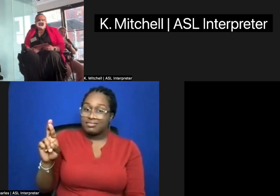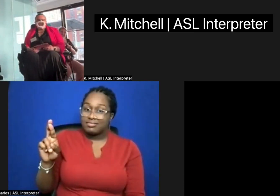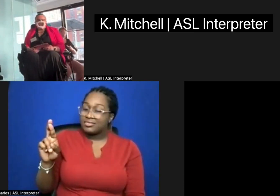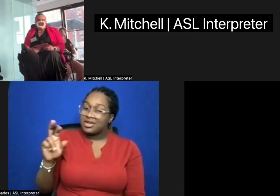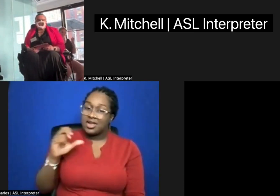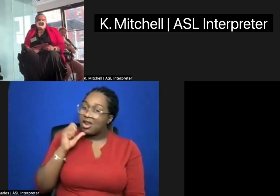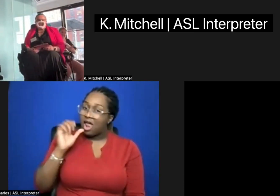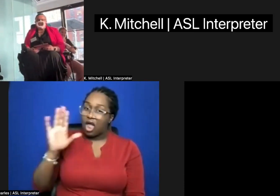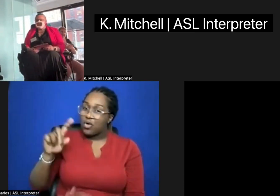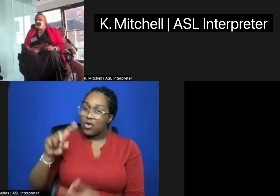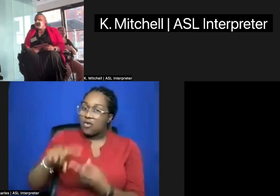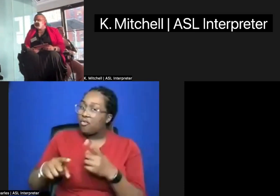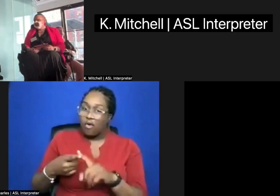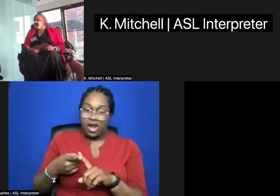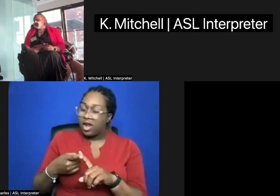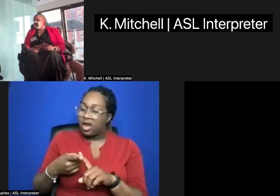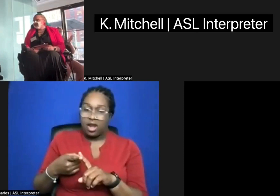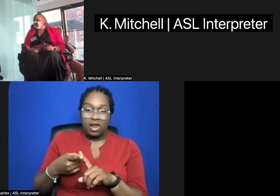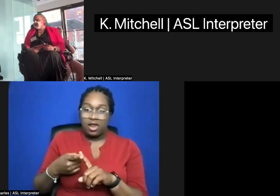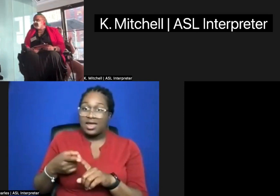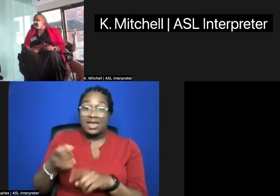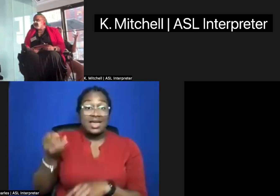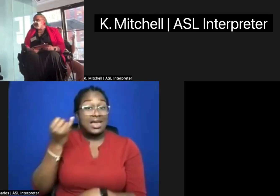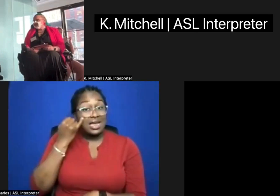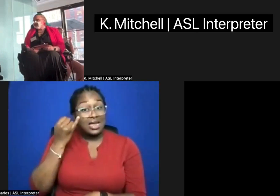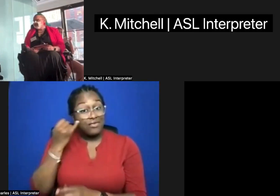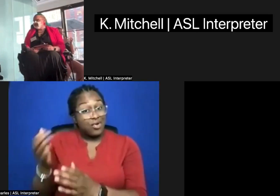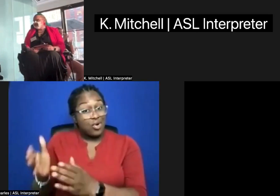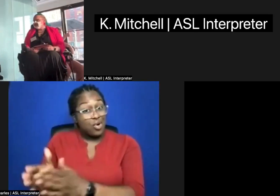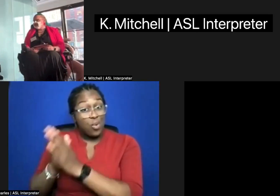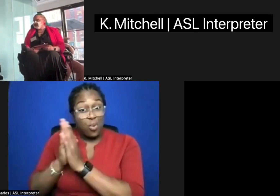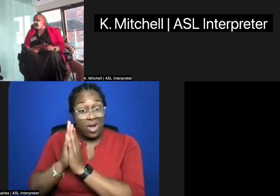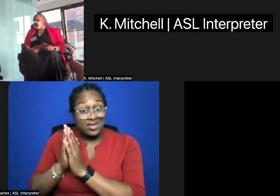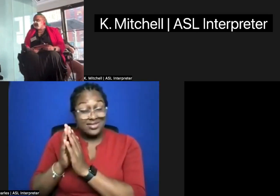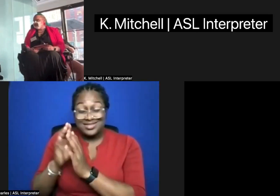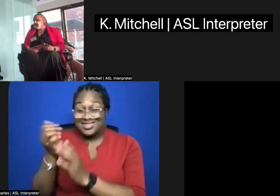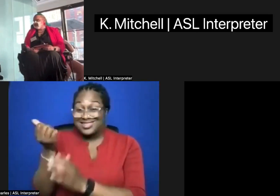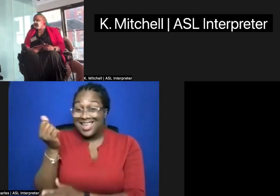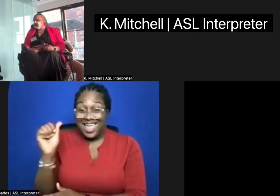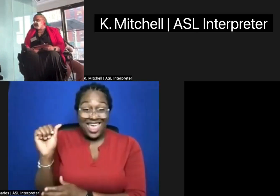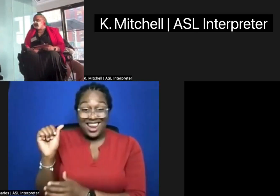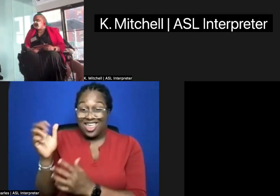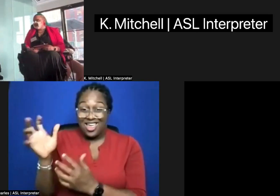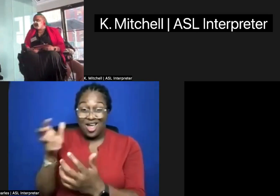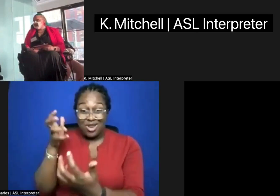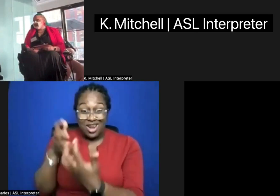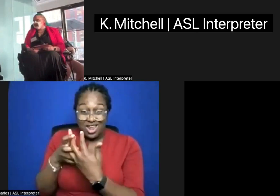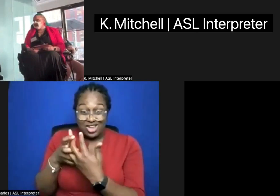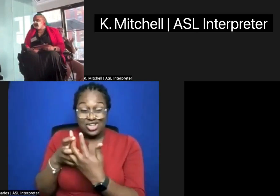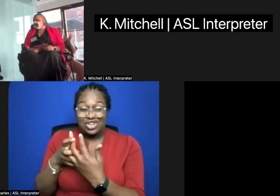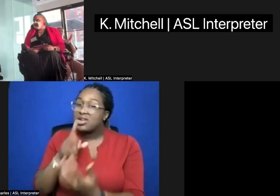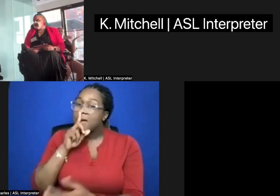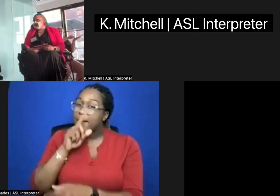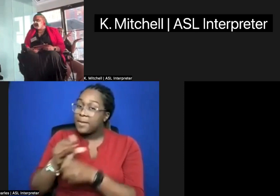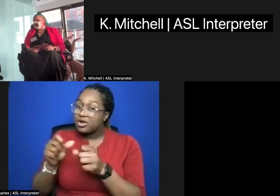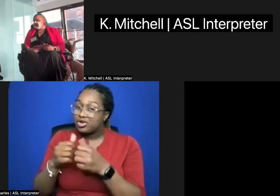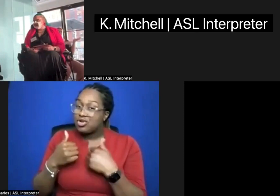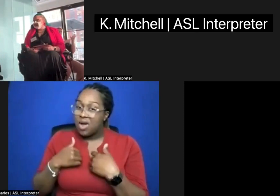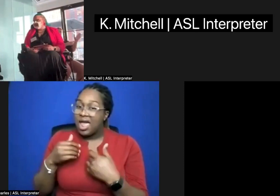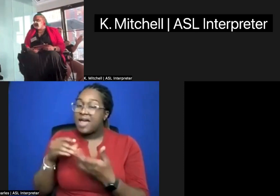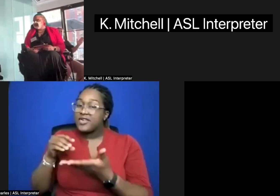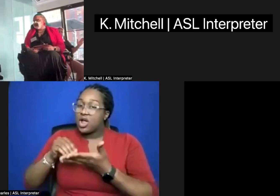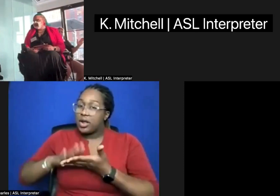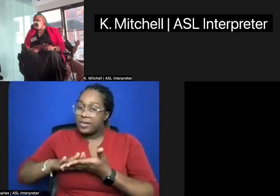you are requesting any accommodation or requesting anything and HR is there, we need to make sure that we have the documentation. I